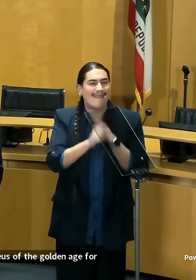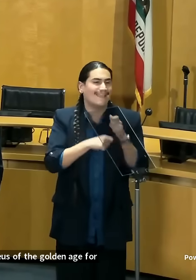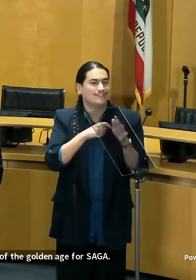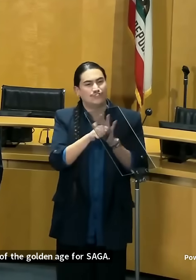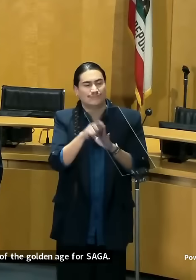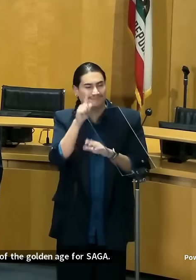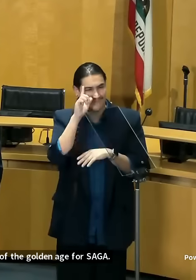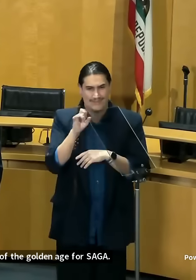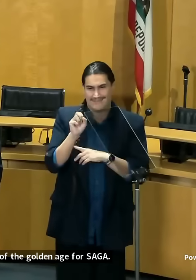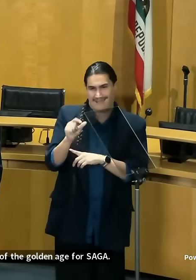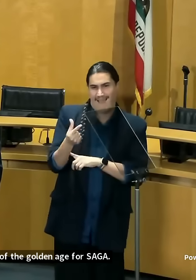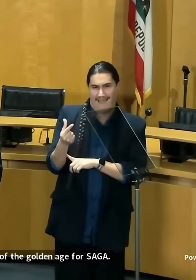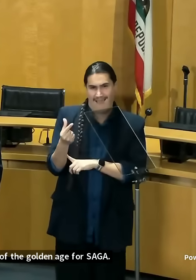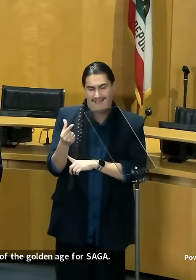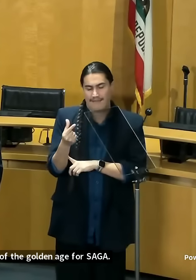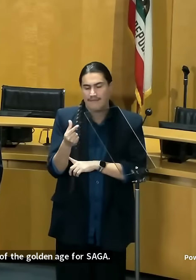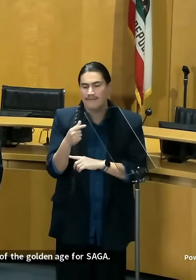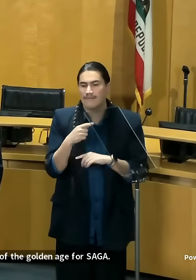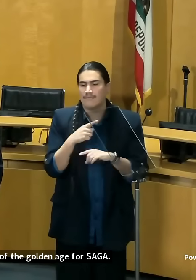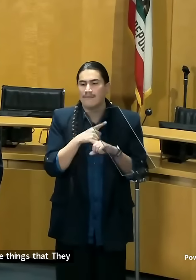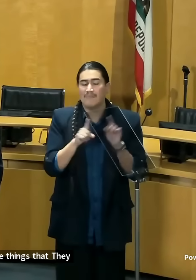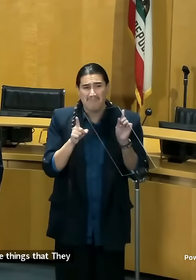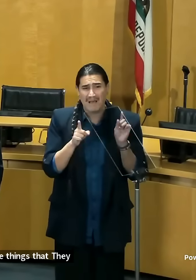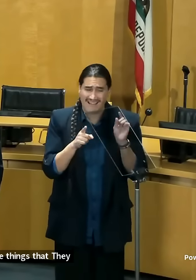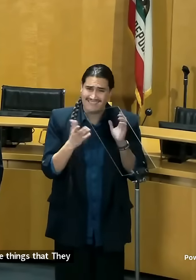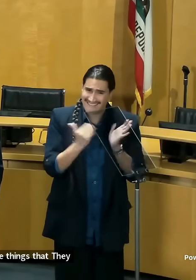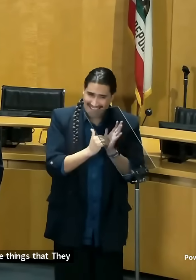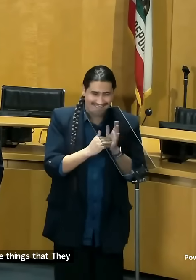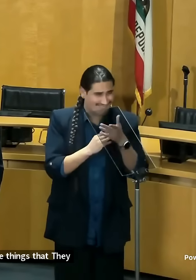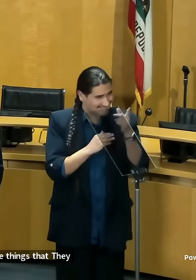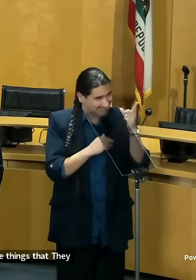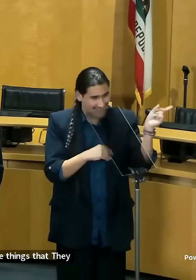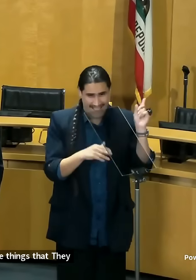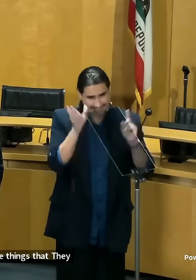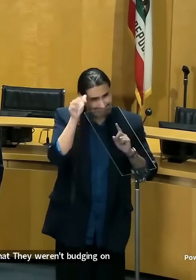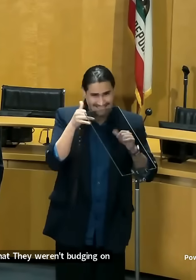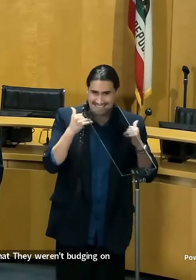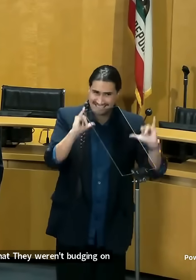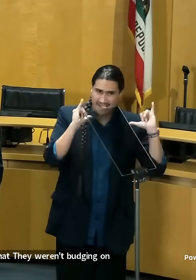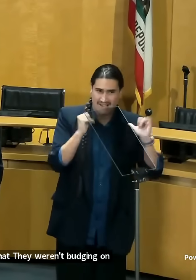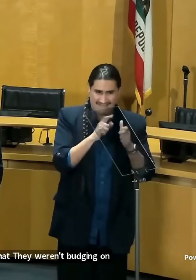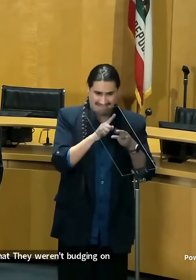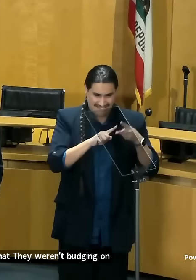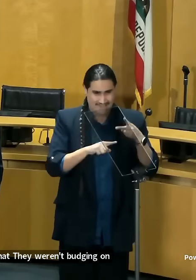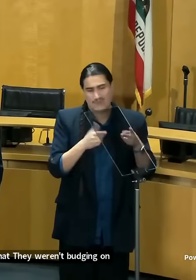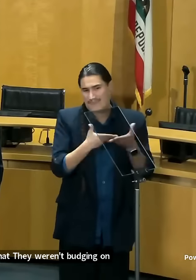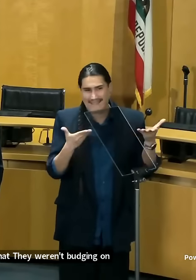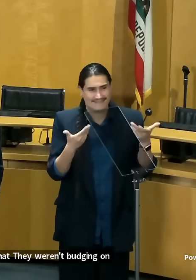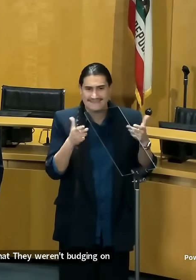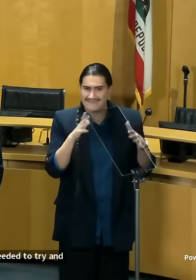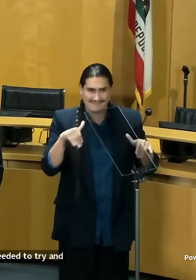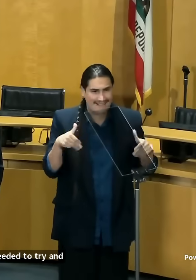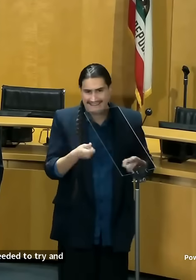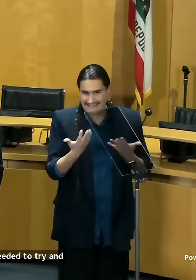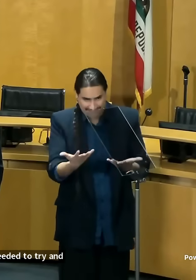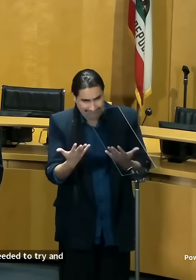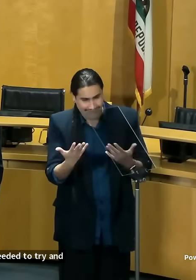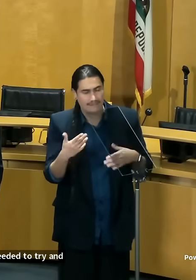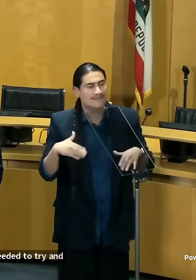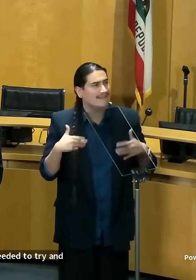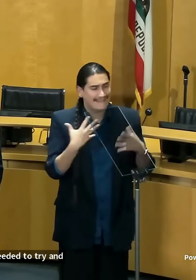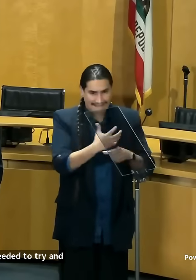But then there were things that they weren't budging on, things that we needed to try and get, but we weren't